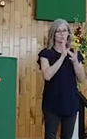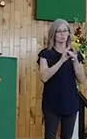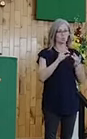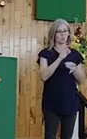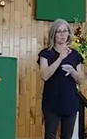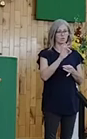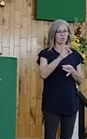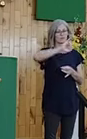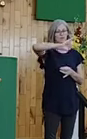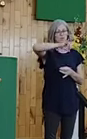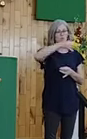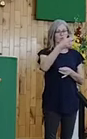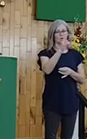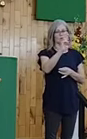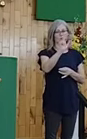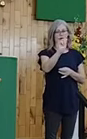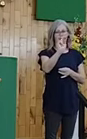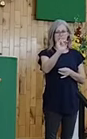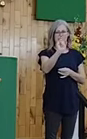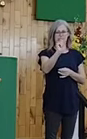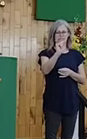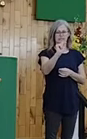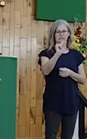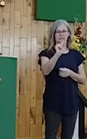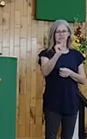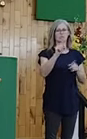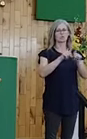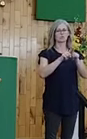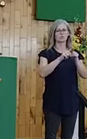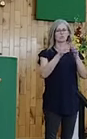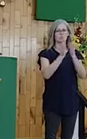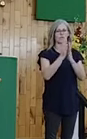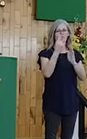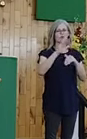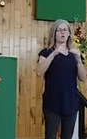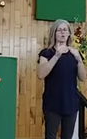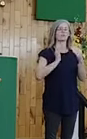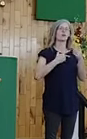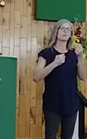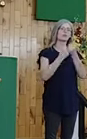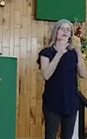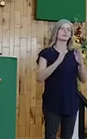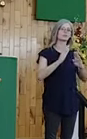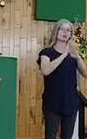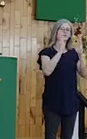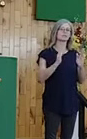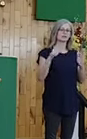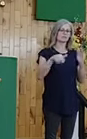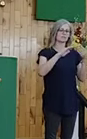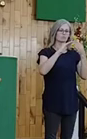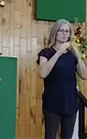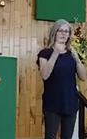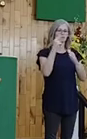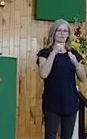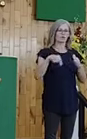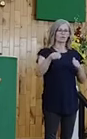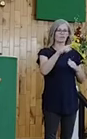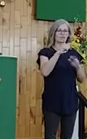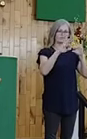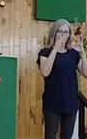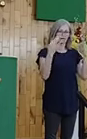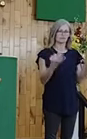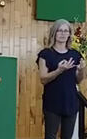of Juanita Penite. We also pray for all our benefactors, guardians of this community, and for